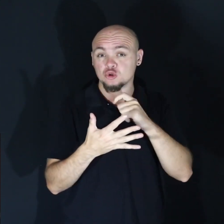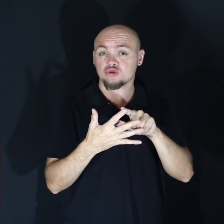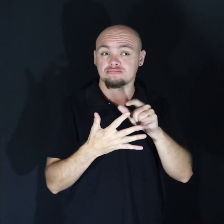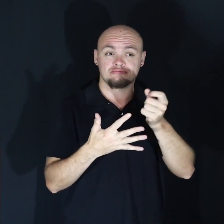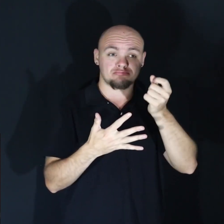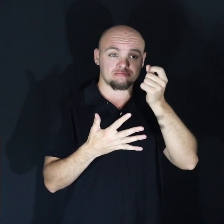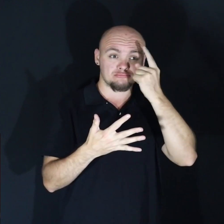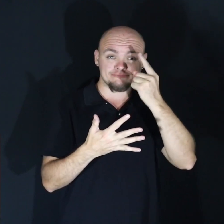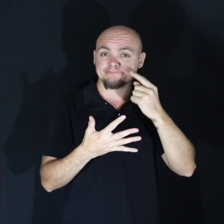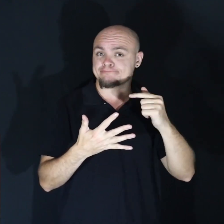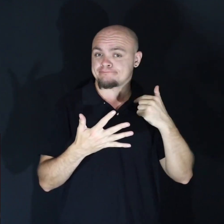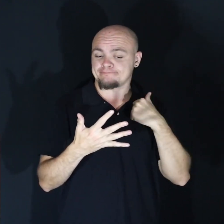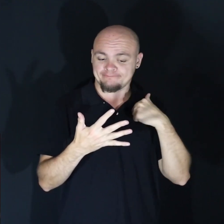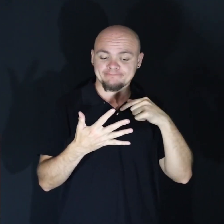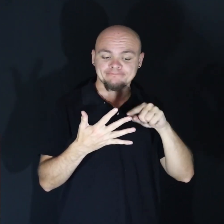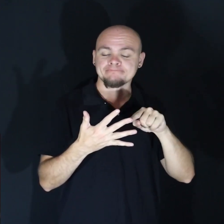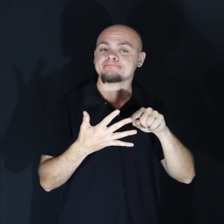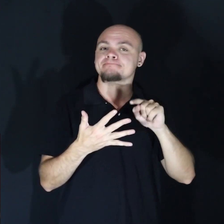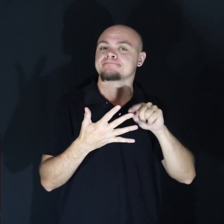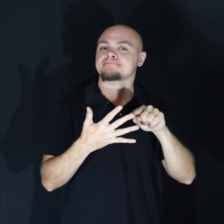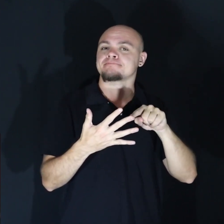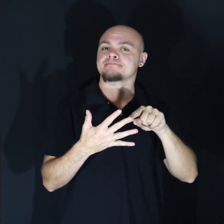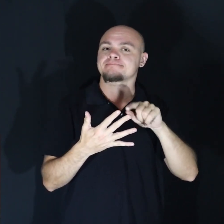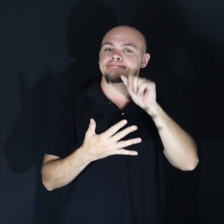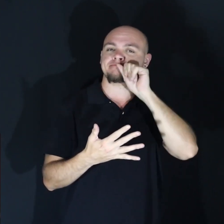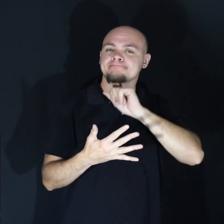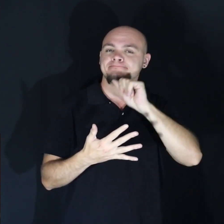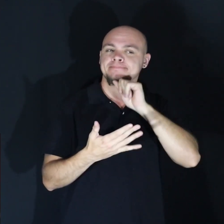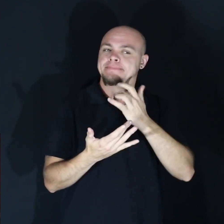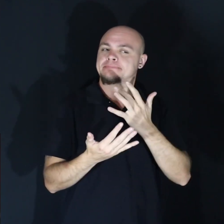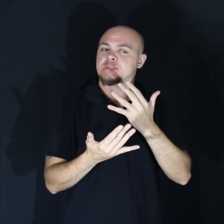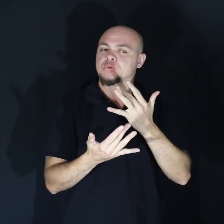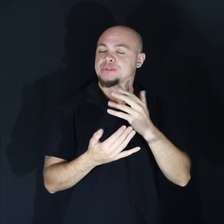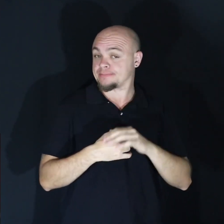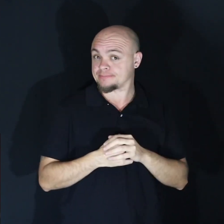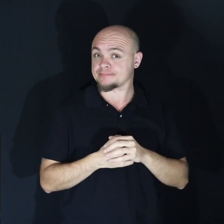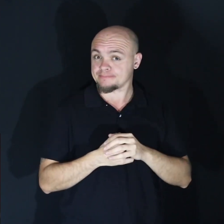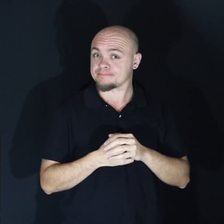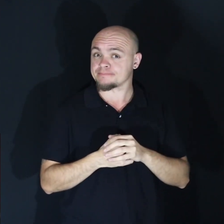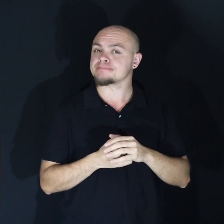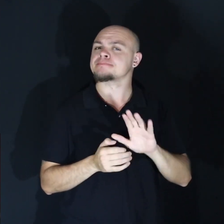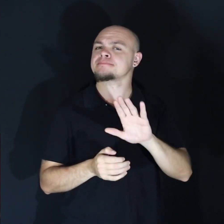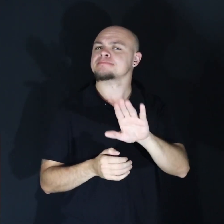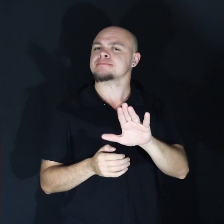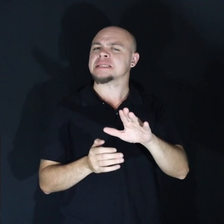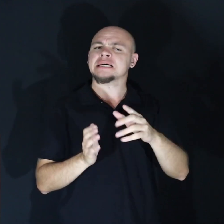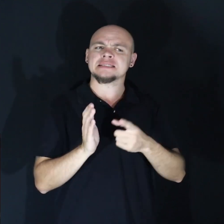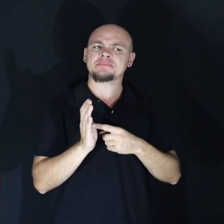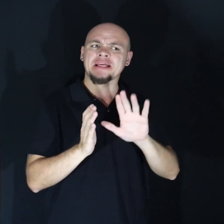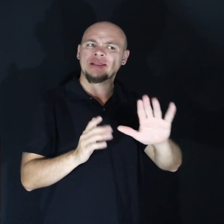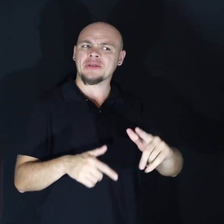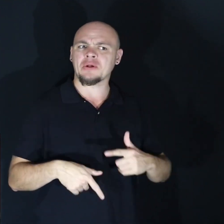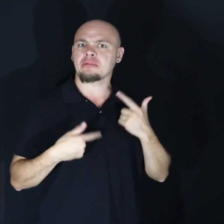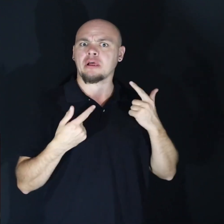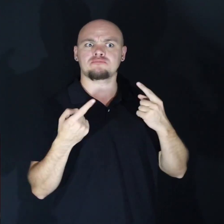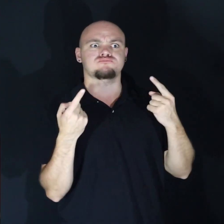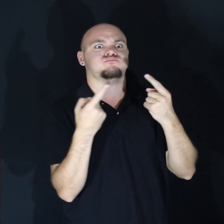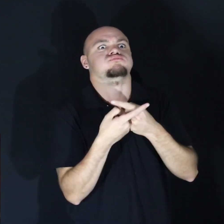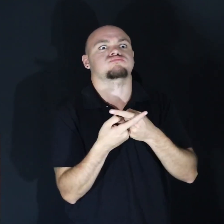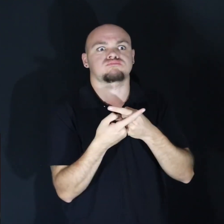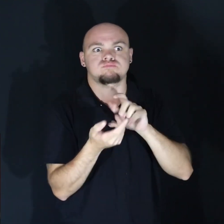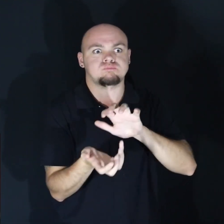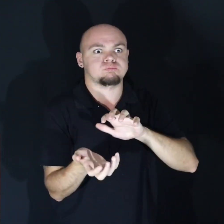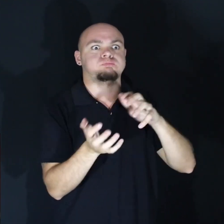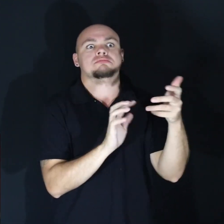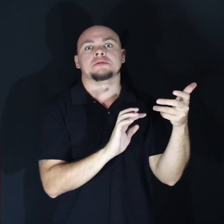understanding. You need to seek patience for those you serve because something has disrupted their lives.